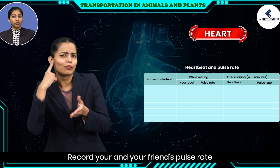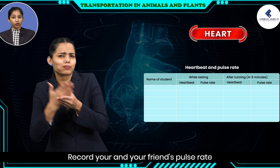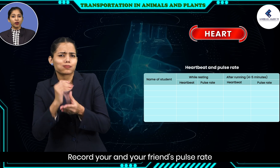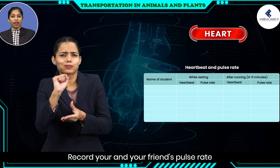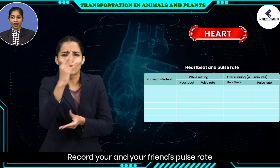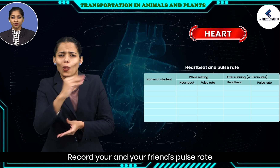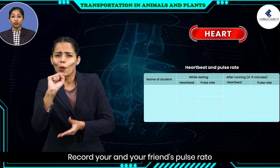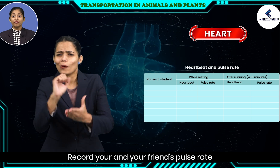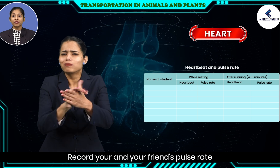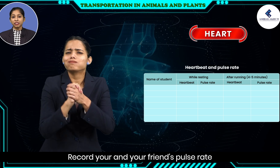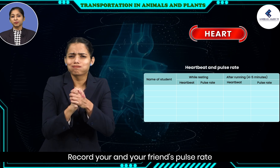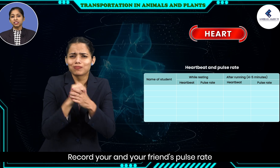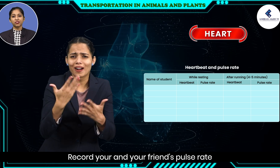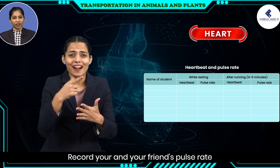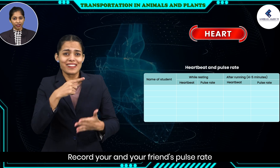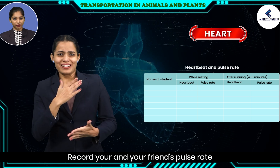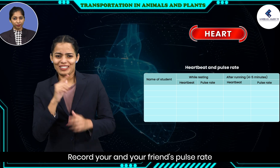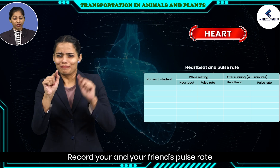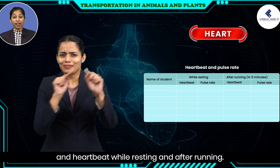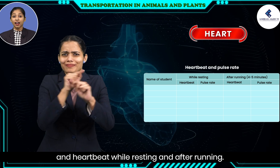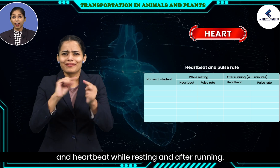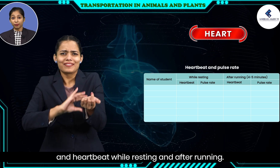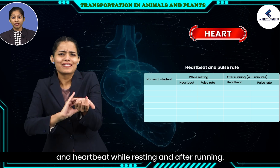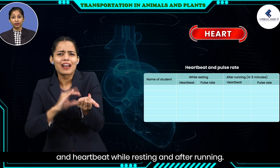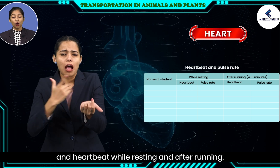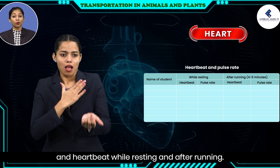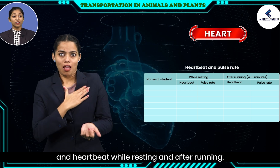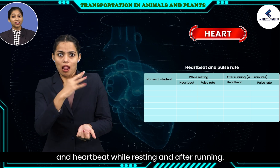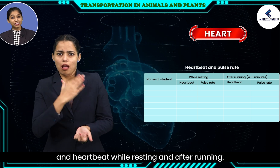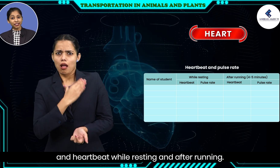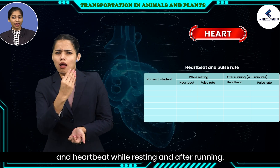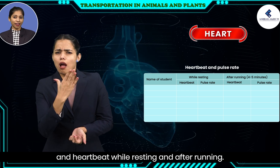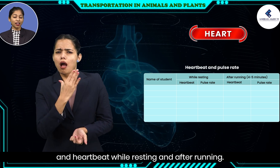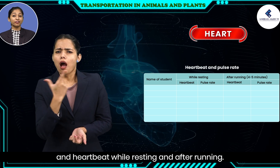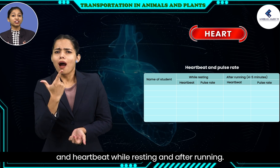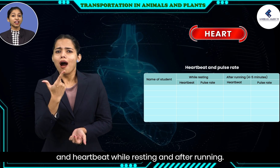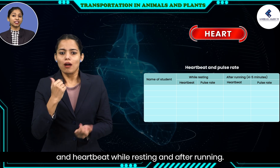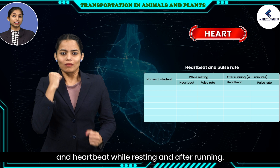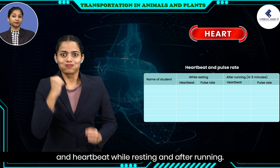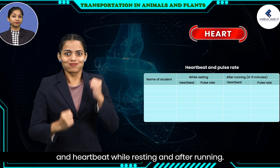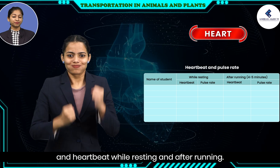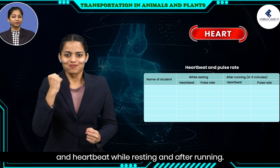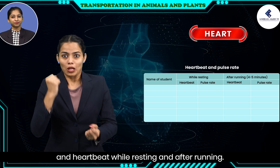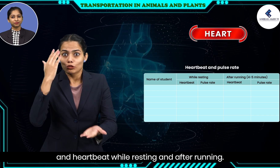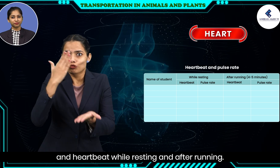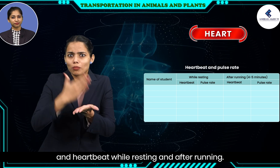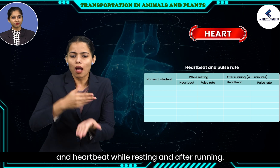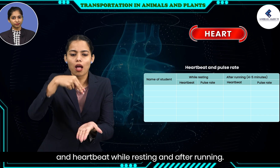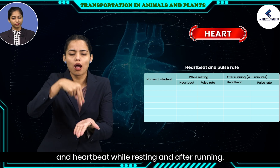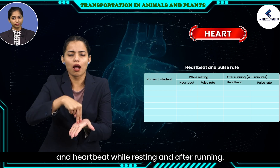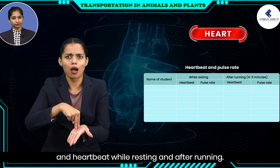Record your and your friend's pulse rate and heartbeat while resting and after running.